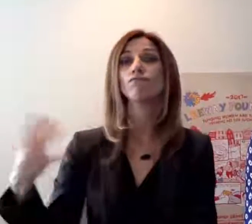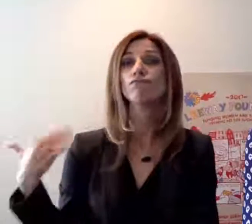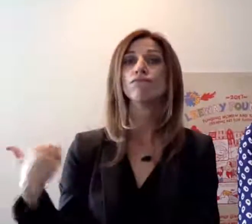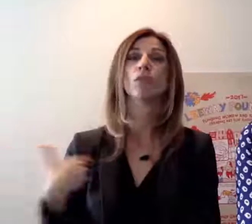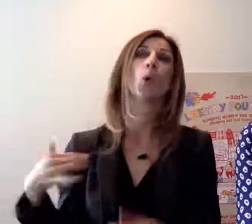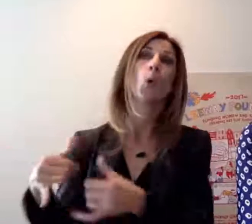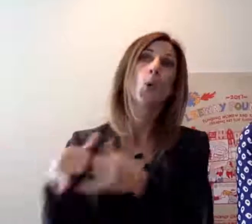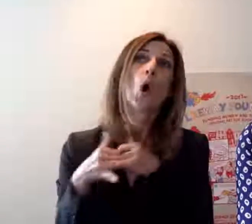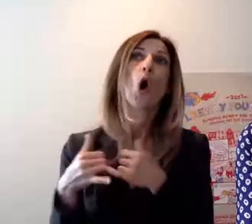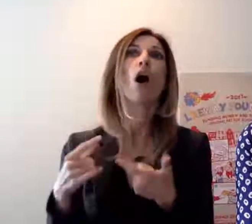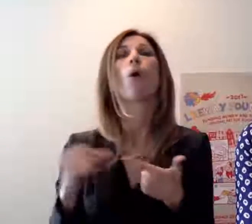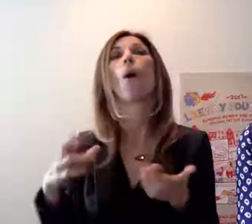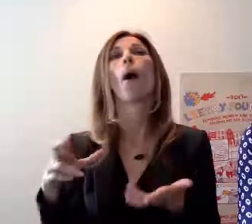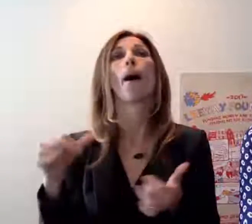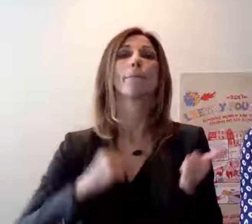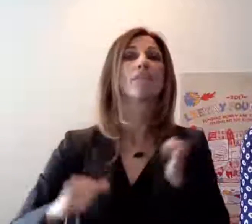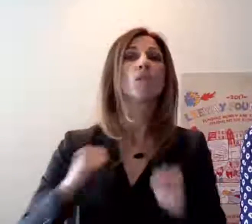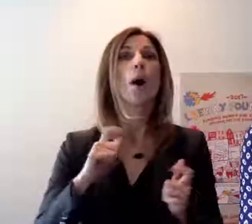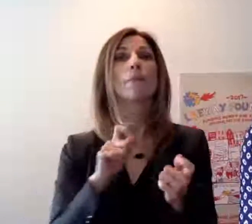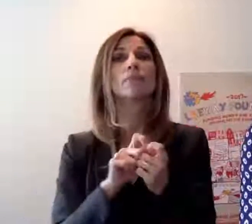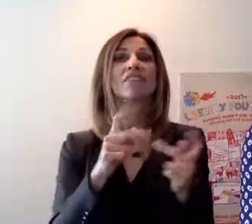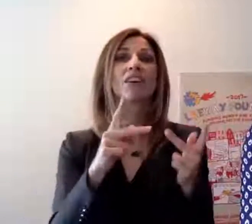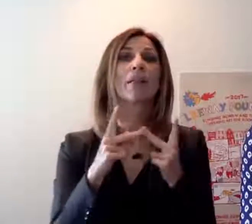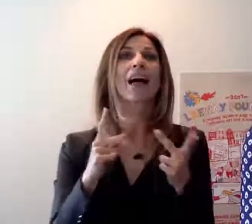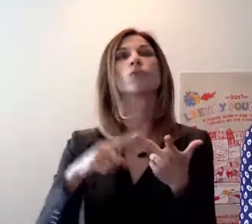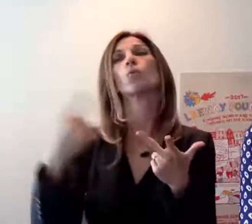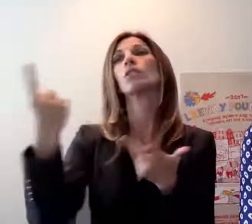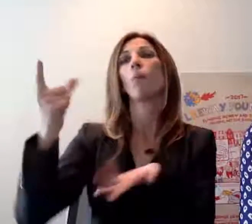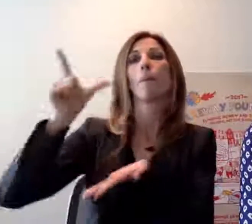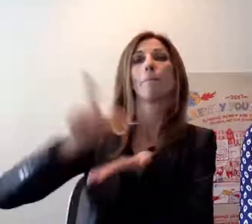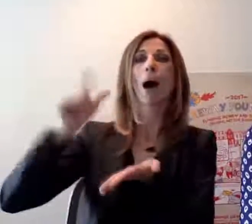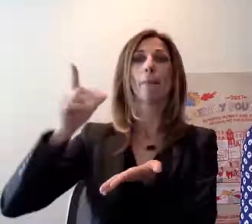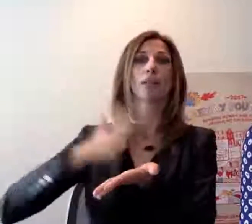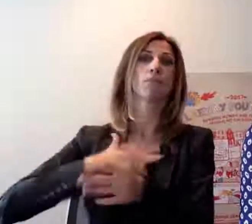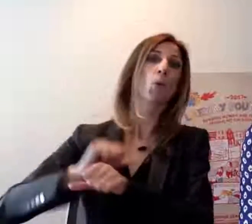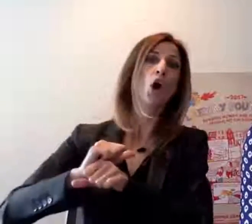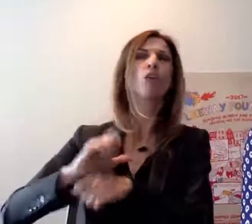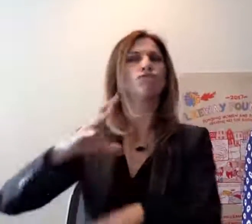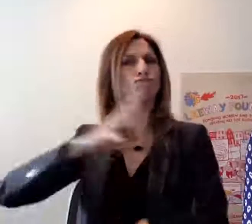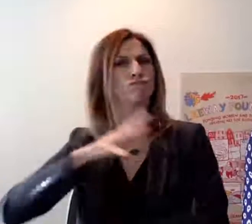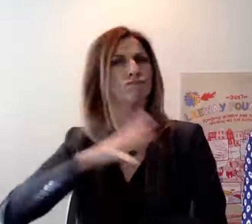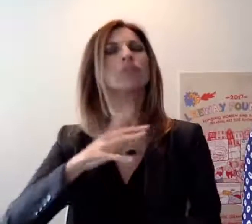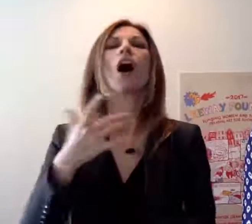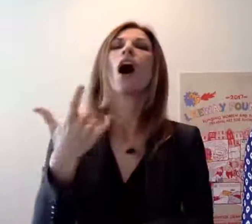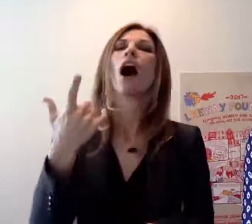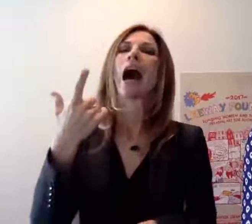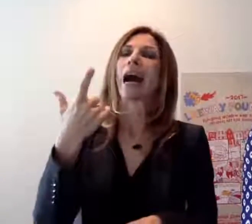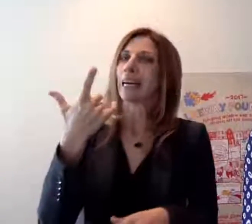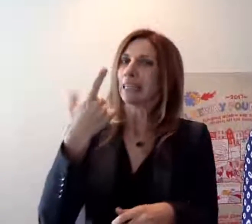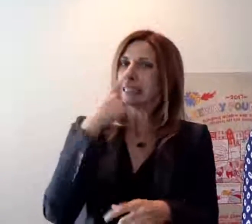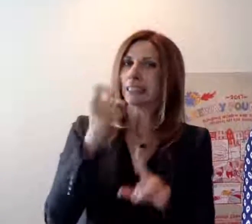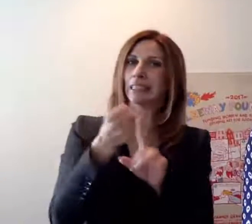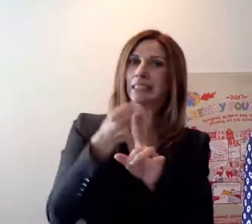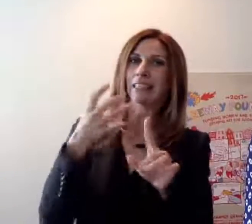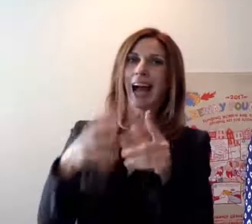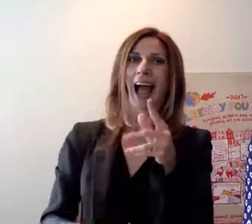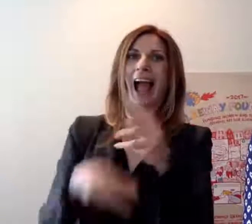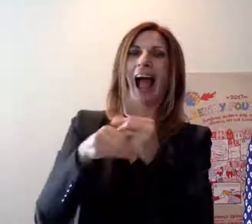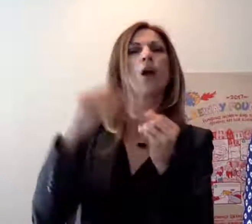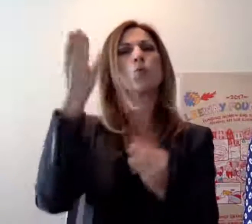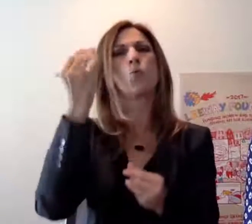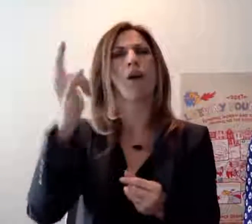I performed at this place, or I was published here, try to add a little bit more about why that experience was